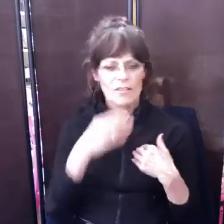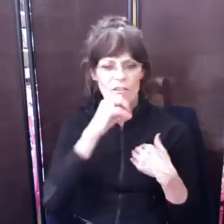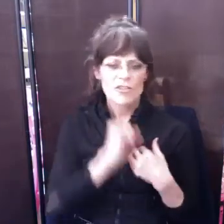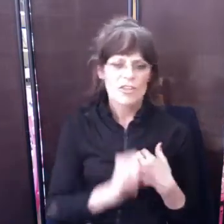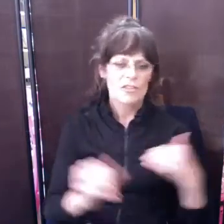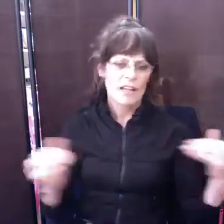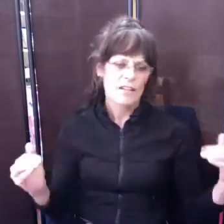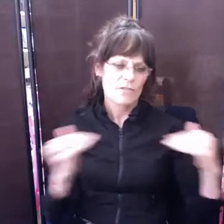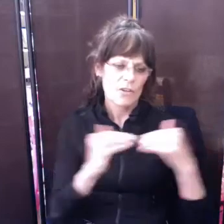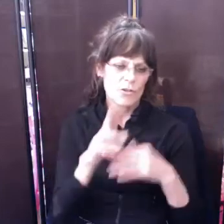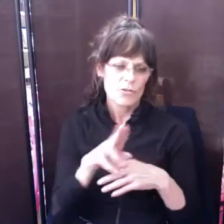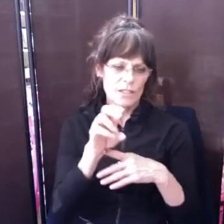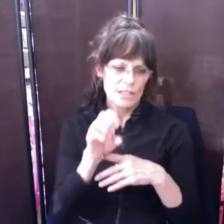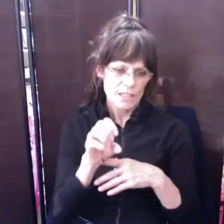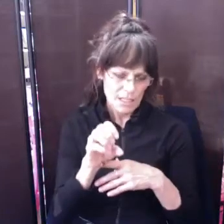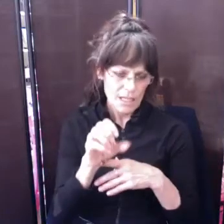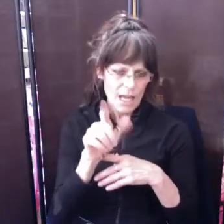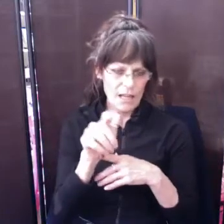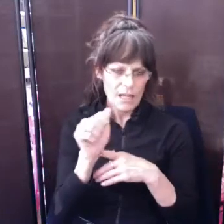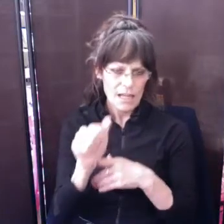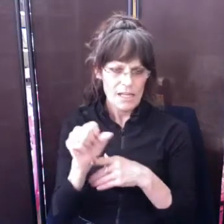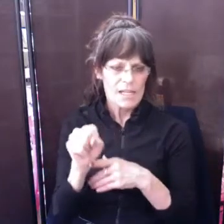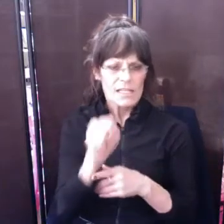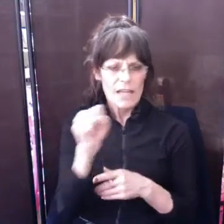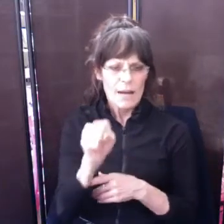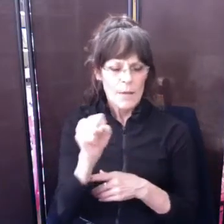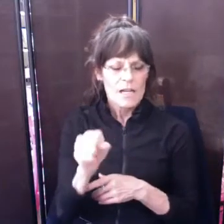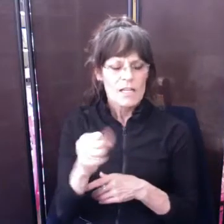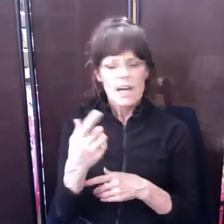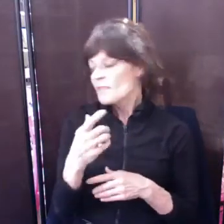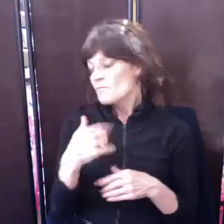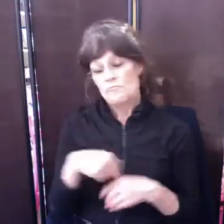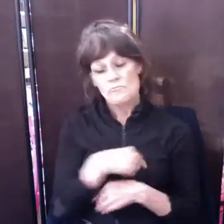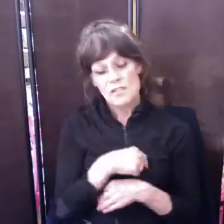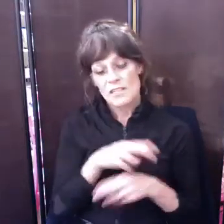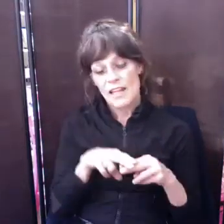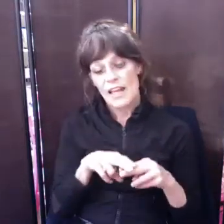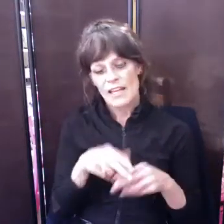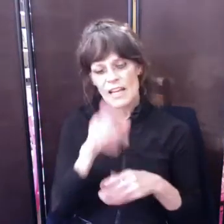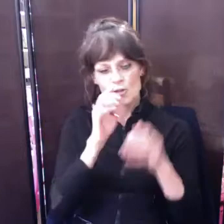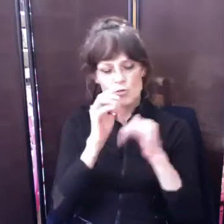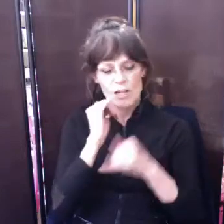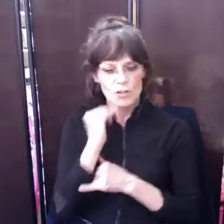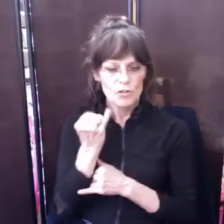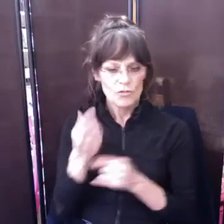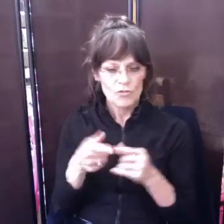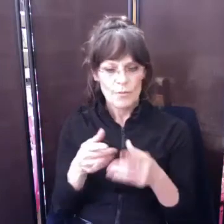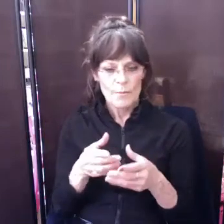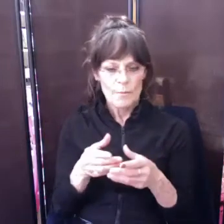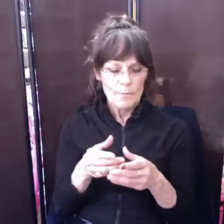Monica. And I sat with him all day, and I wouldn't leave the room, and I drank juice out of juice boxes and ate graham